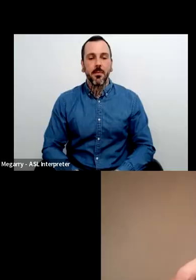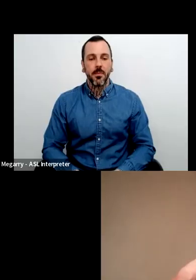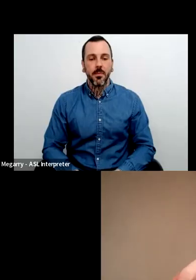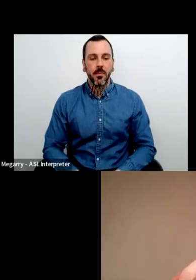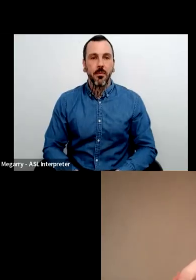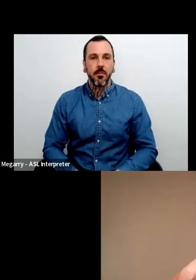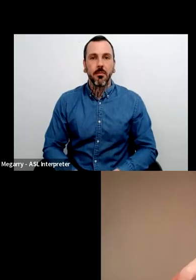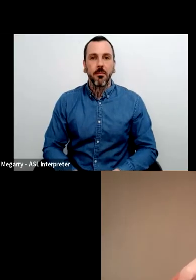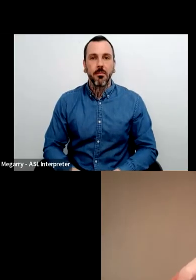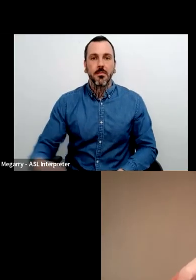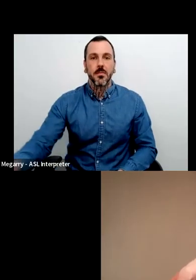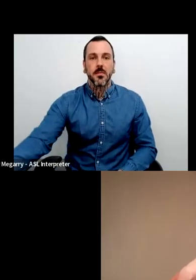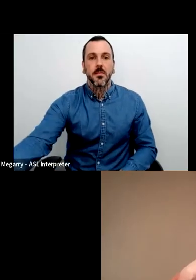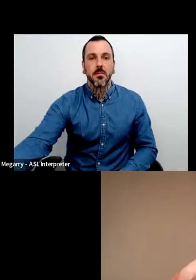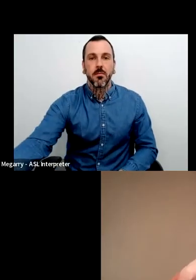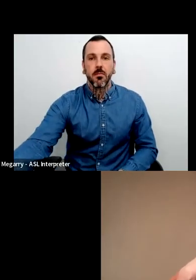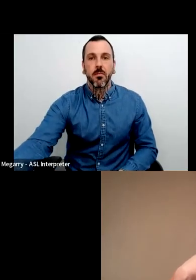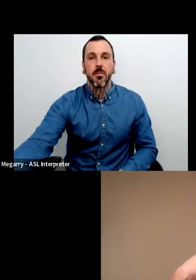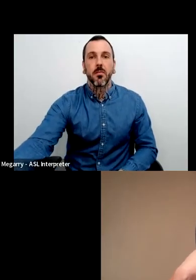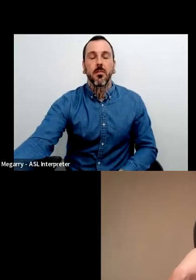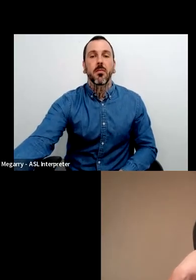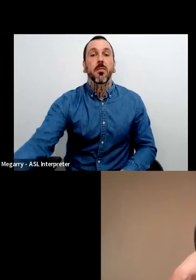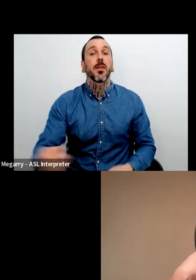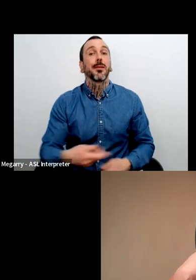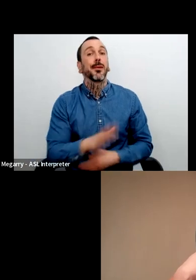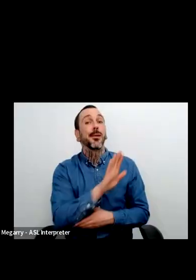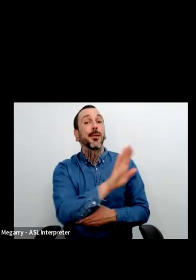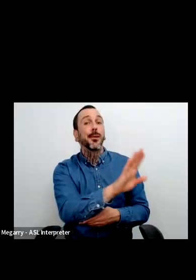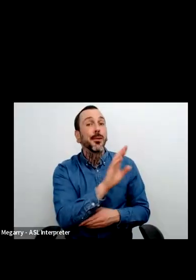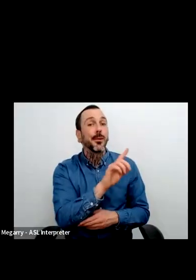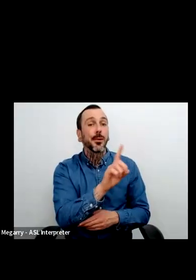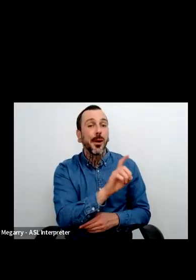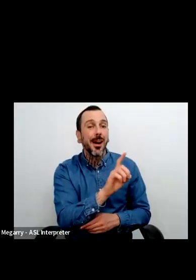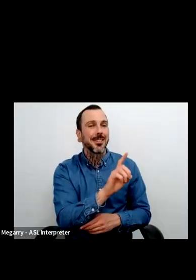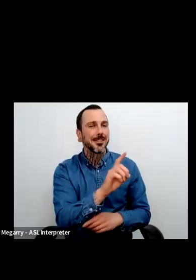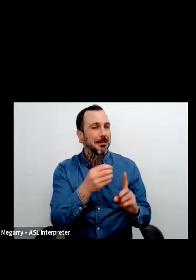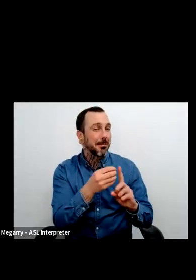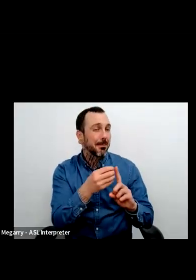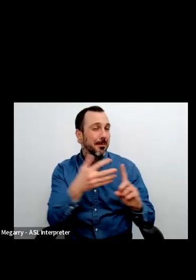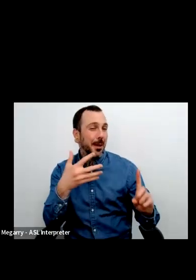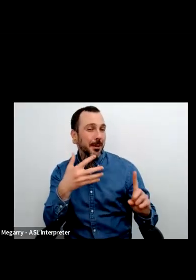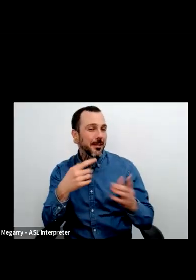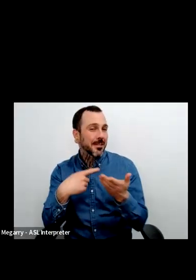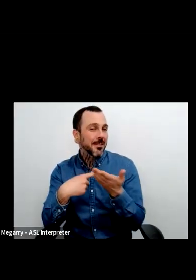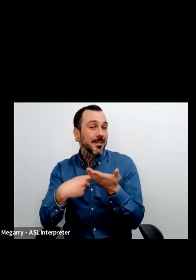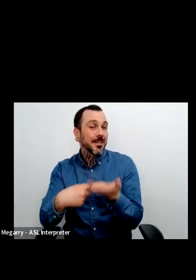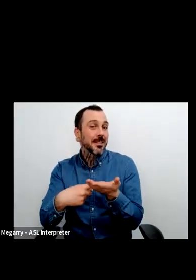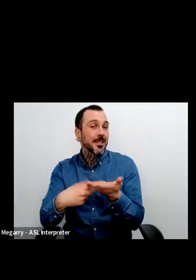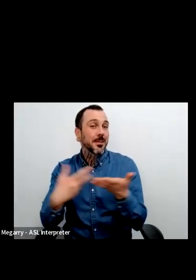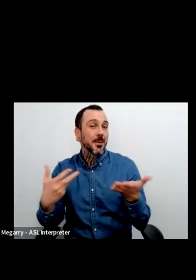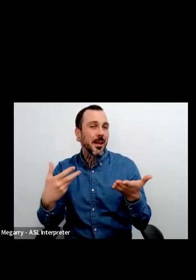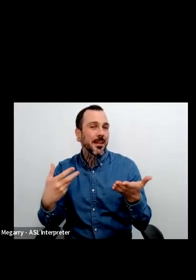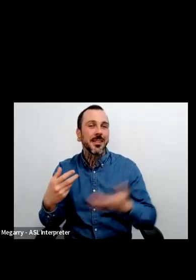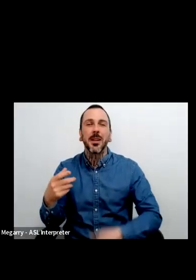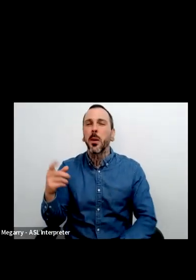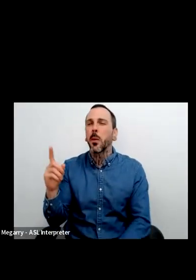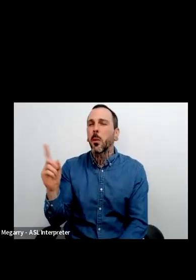in that question, what needs to be teased out is the where of